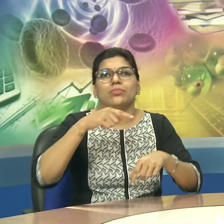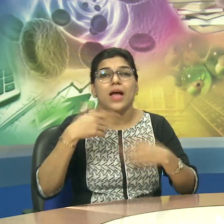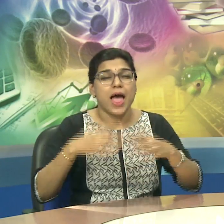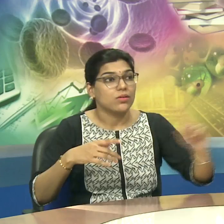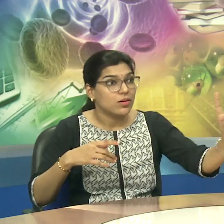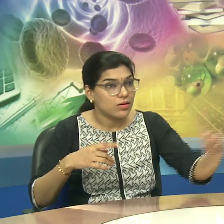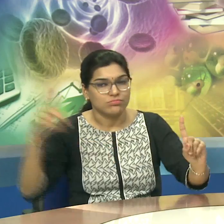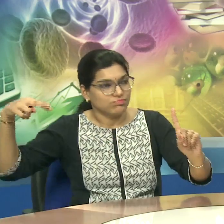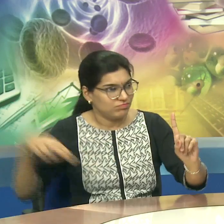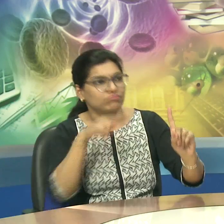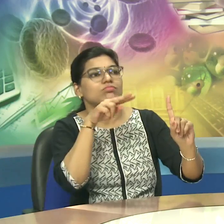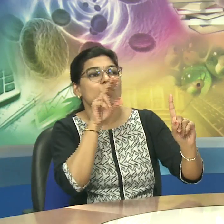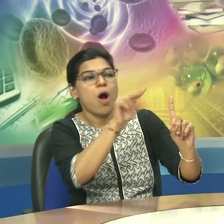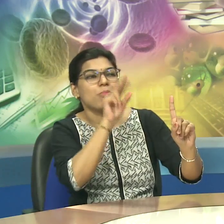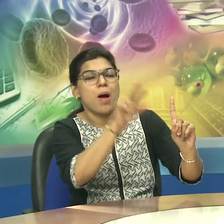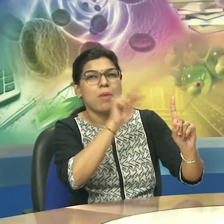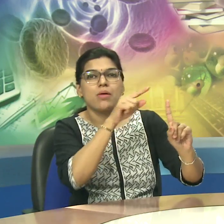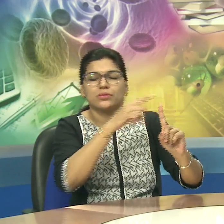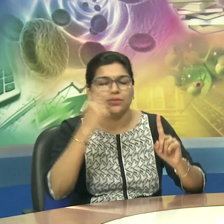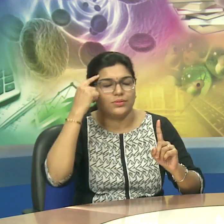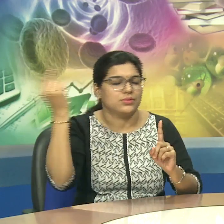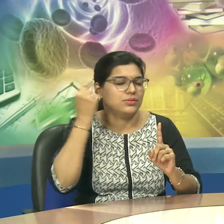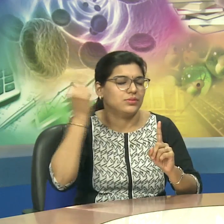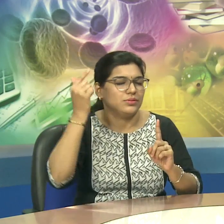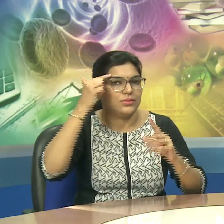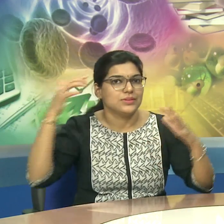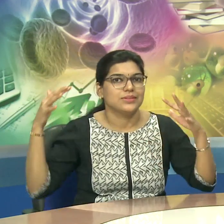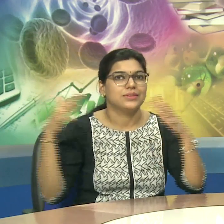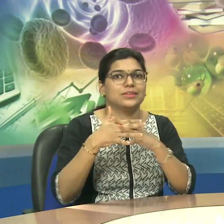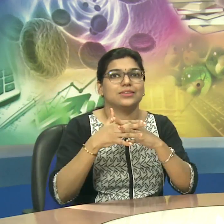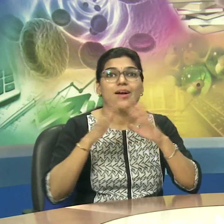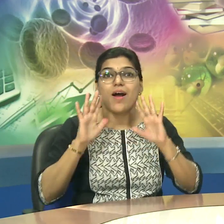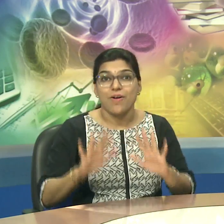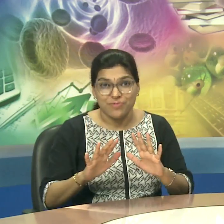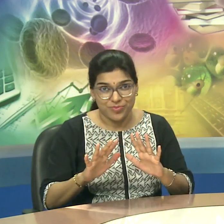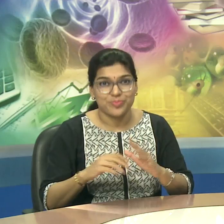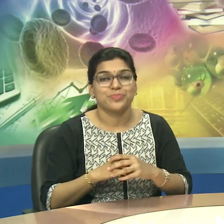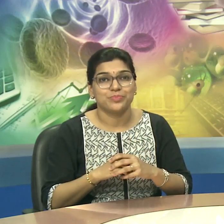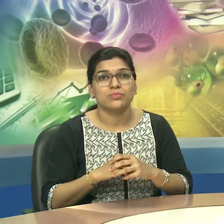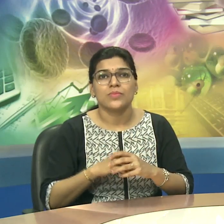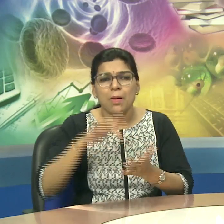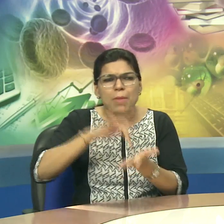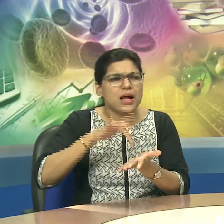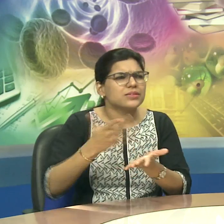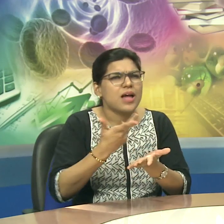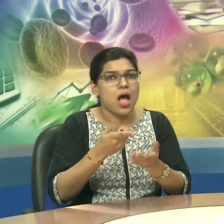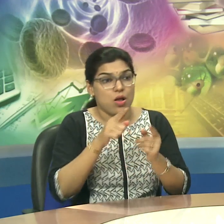and veranda of our home. And whenever it saw Aunt Ruby, it would